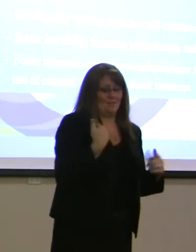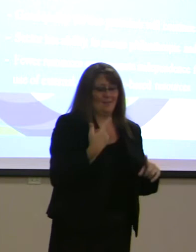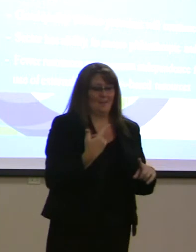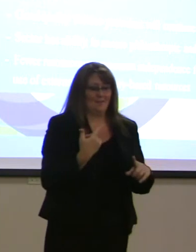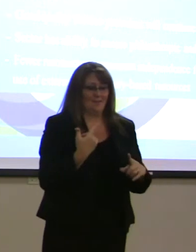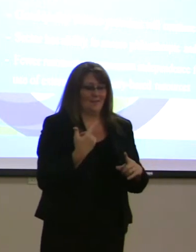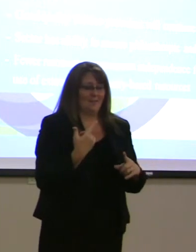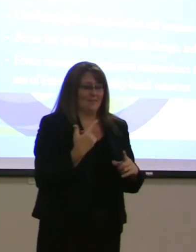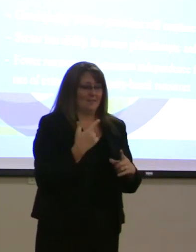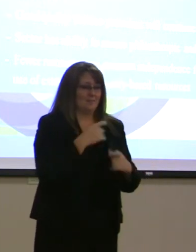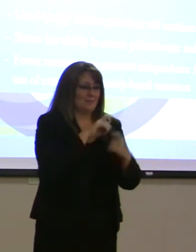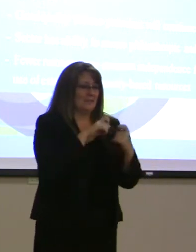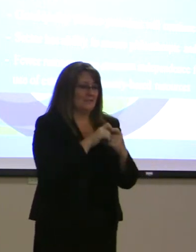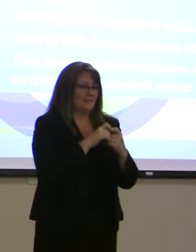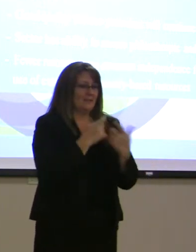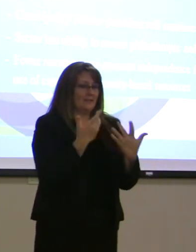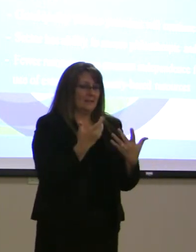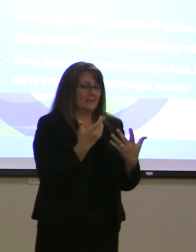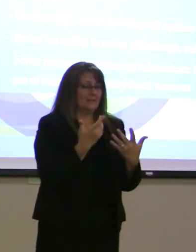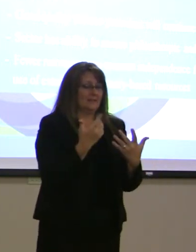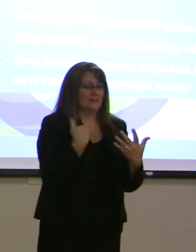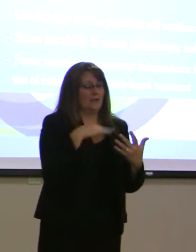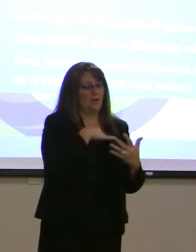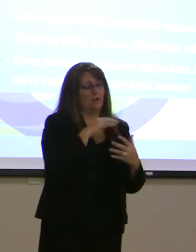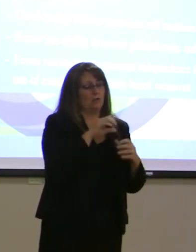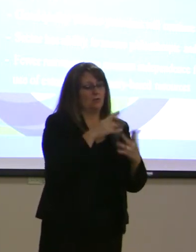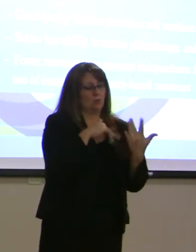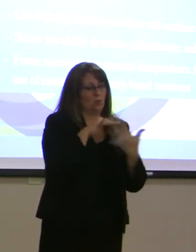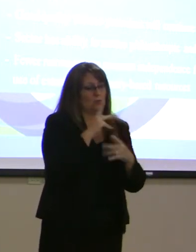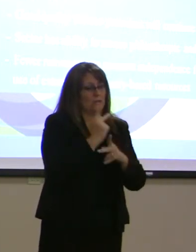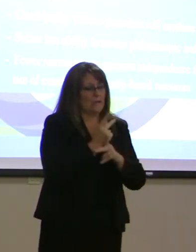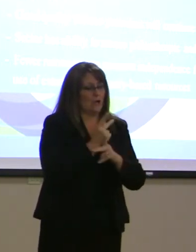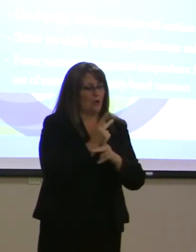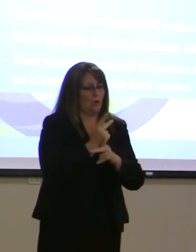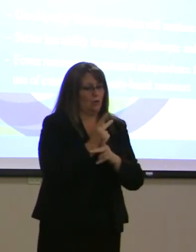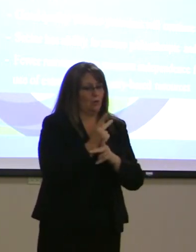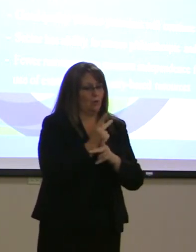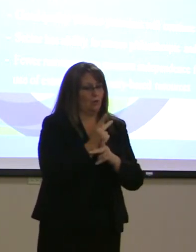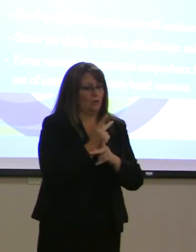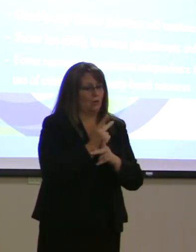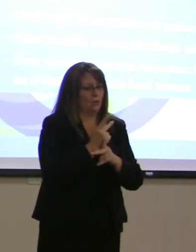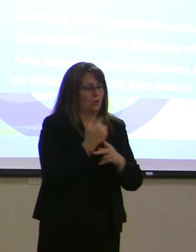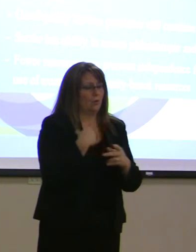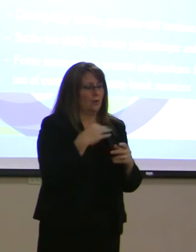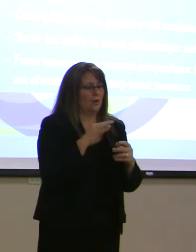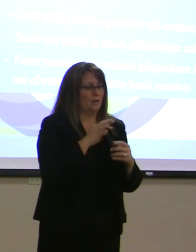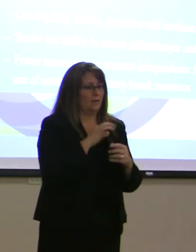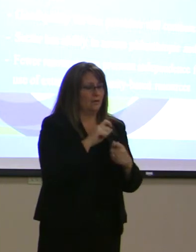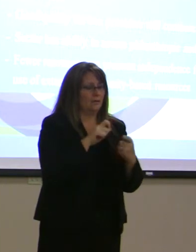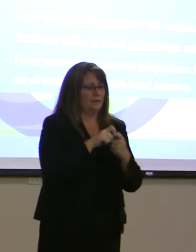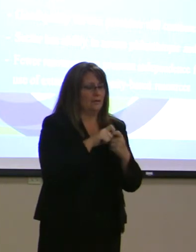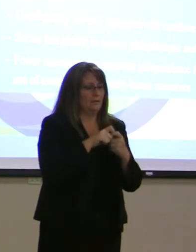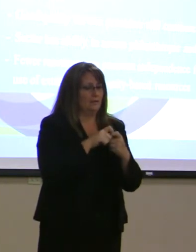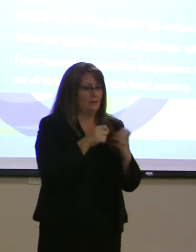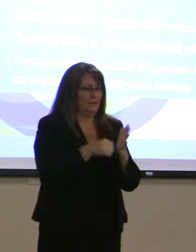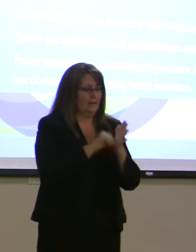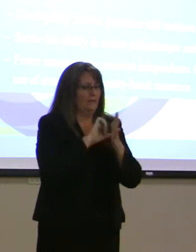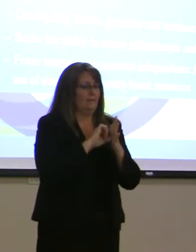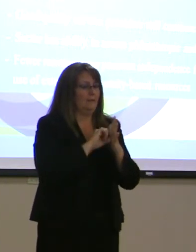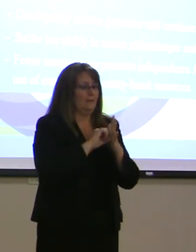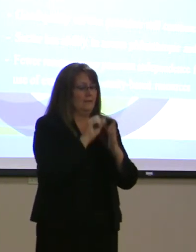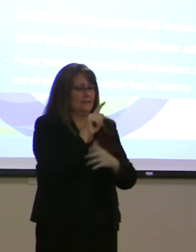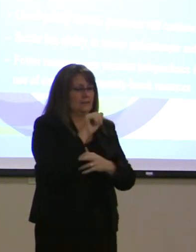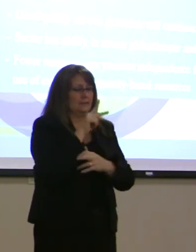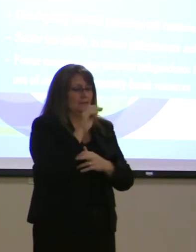users, particularly in our health and social care division. We have a significant emphasis on stakeholder participation.